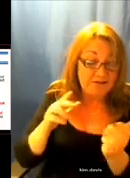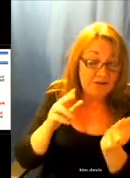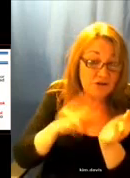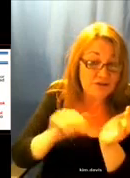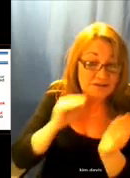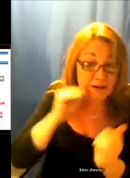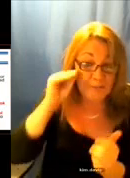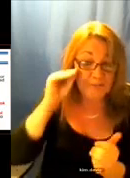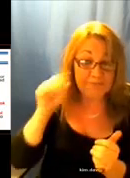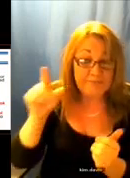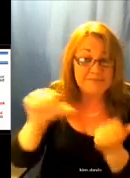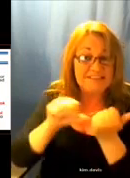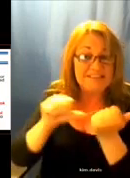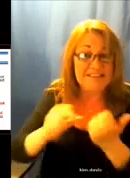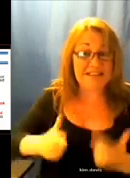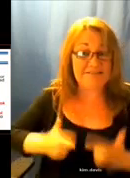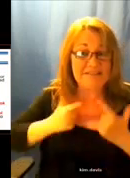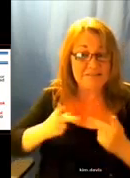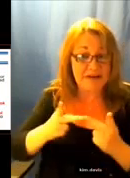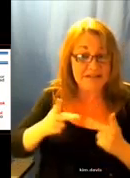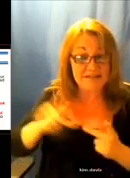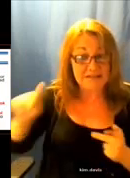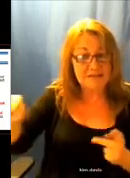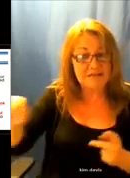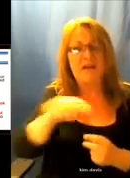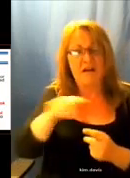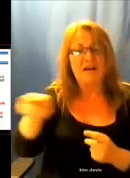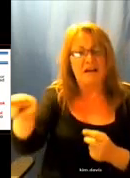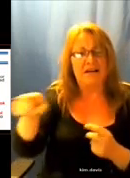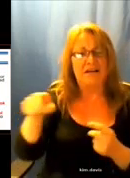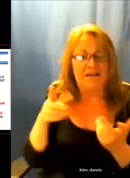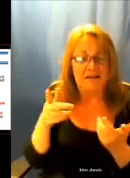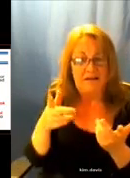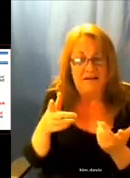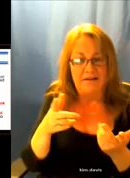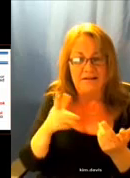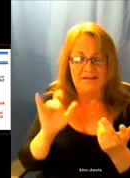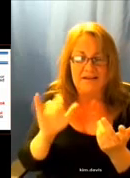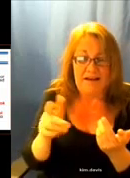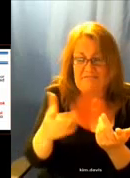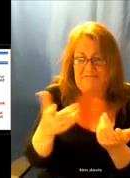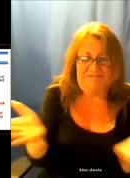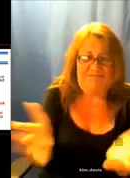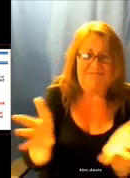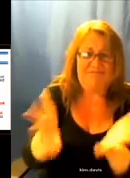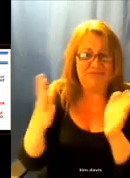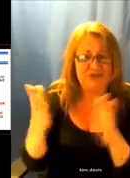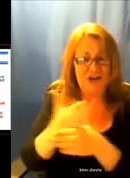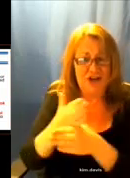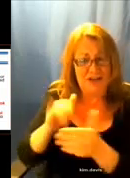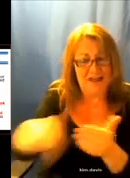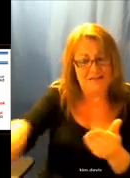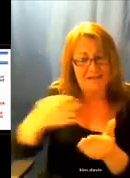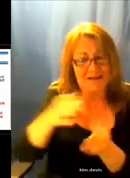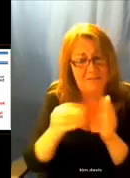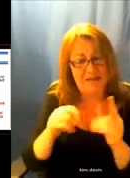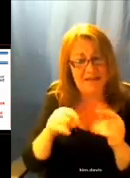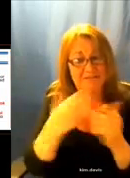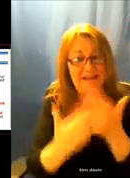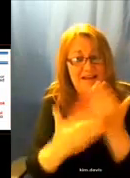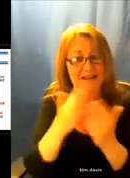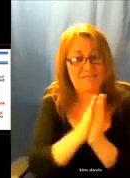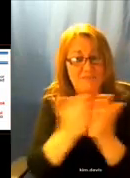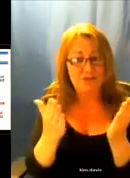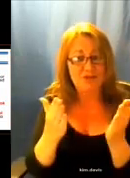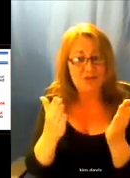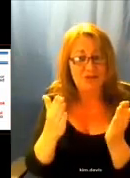financial assistance within those areas, or even financial assistance within nursing home and assisted living centers. We